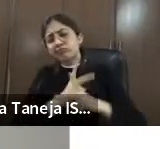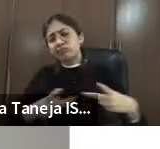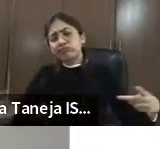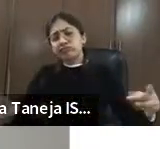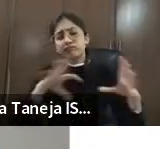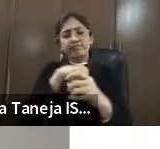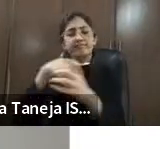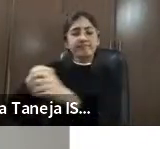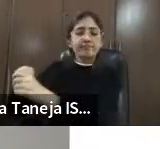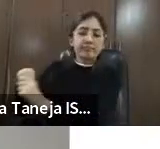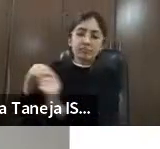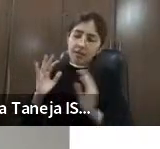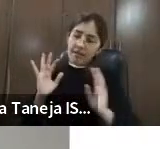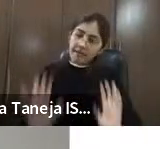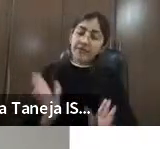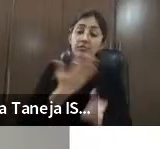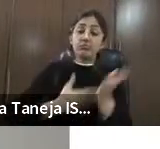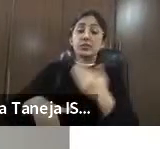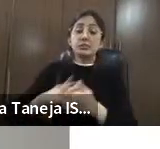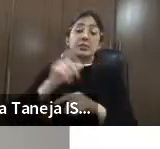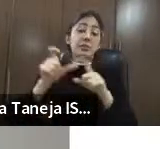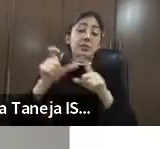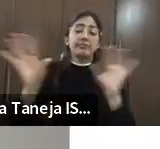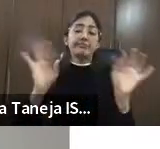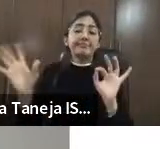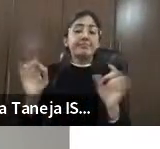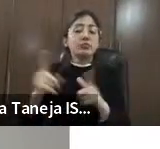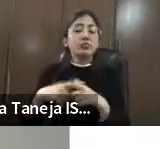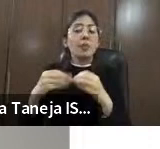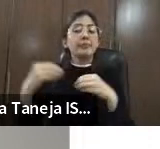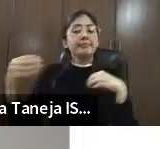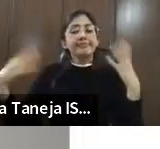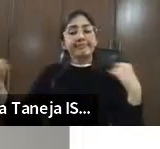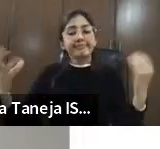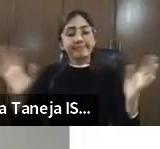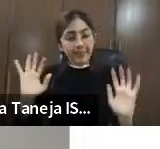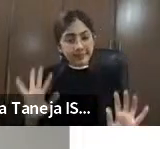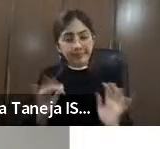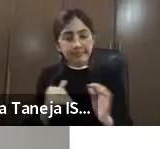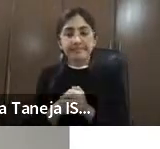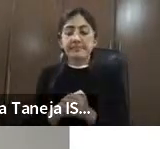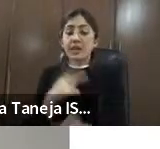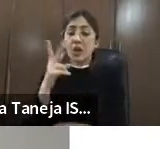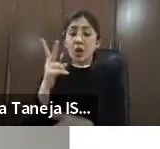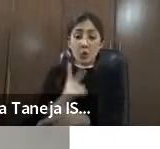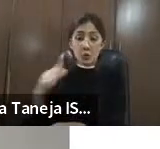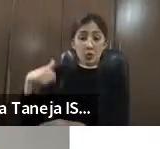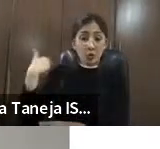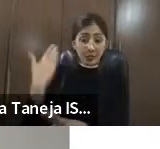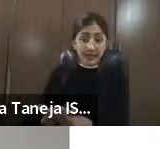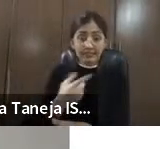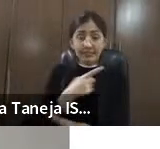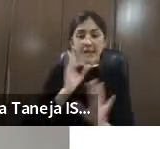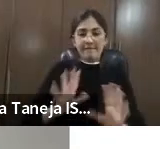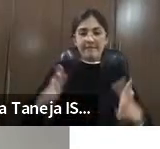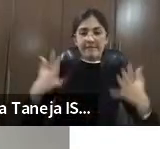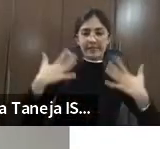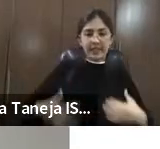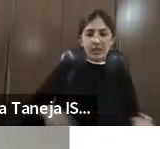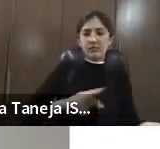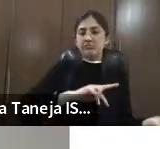with disability has been hired. In last 2 years, Sarthak has transformed from physical to